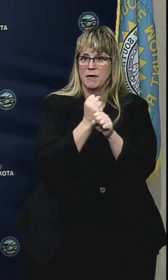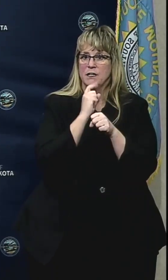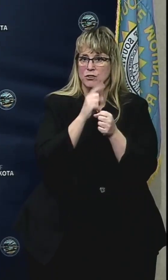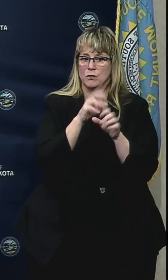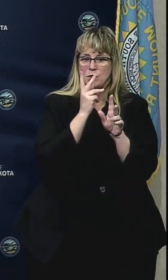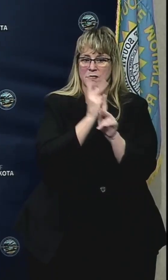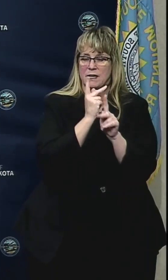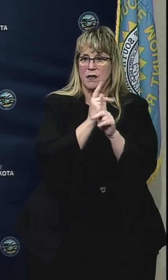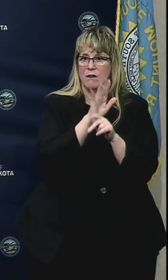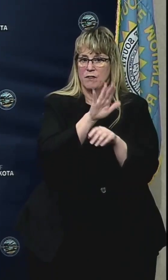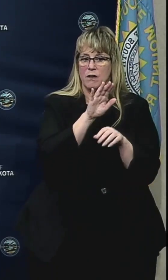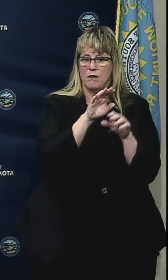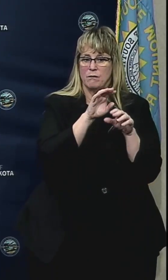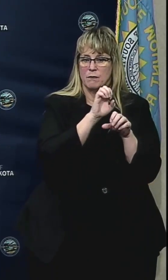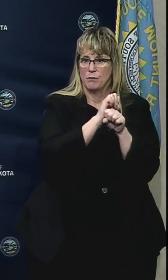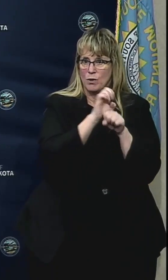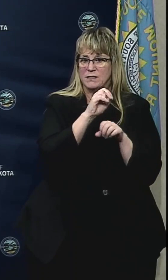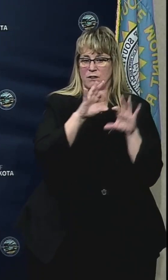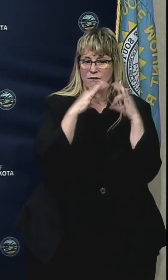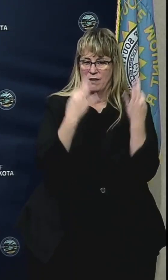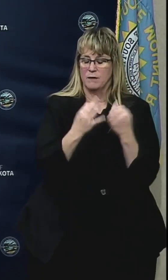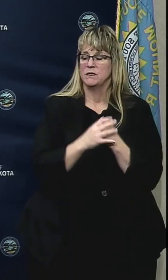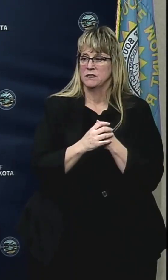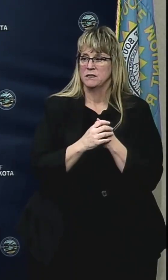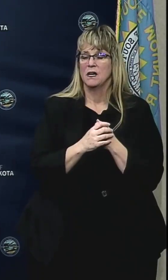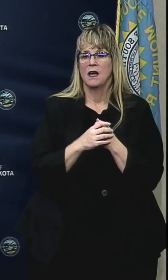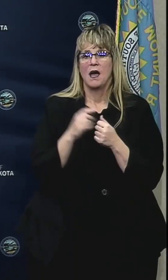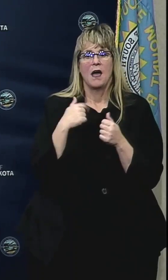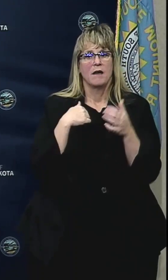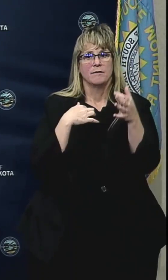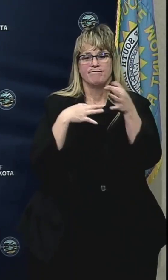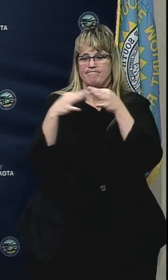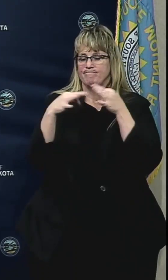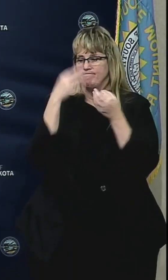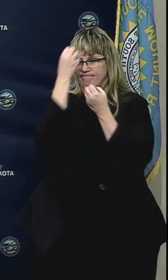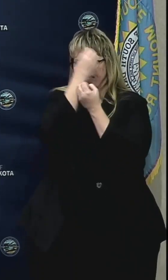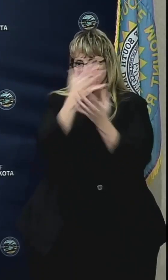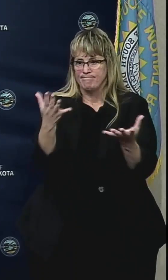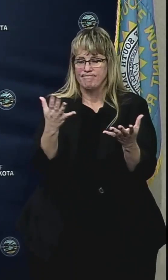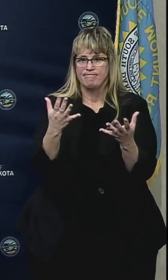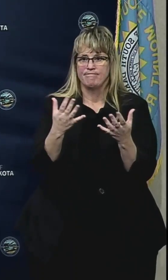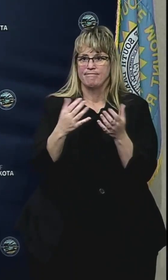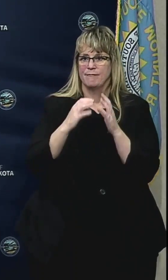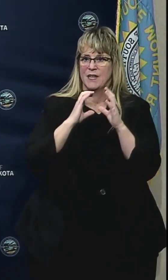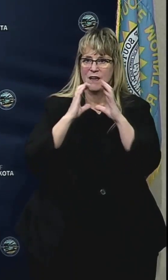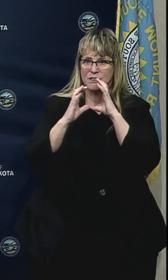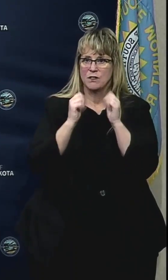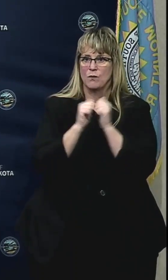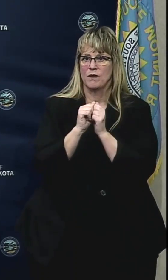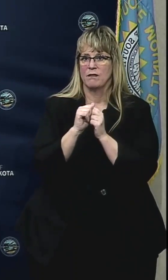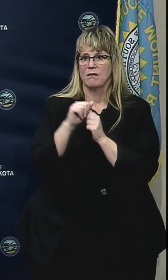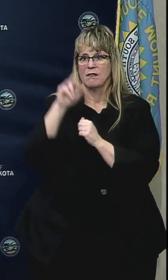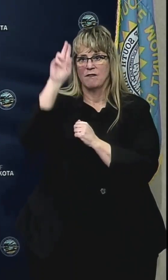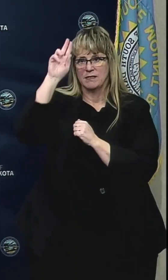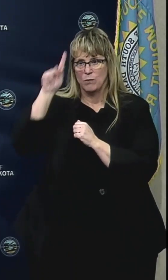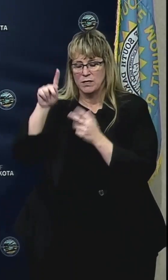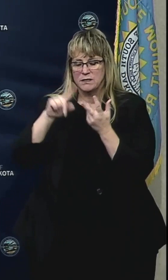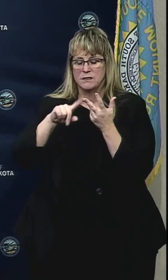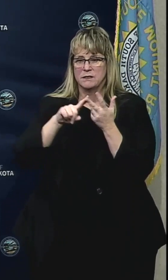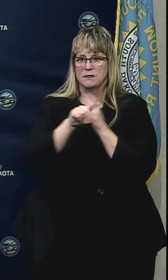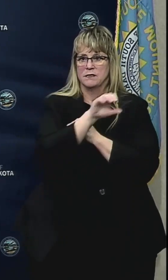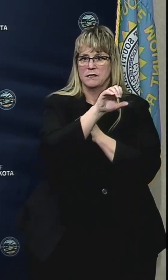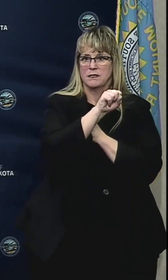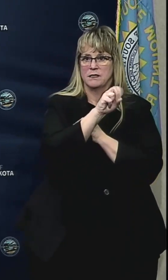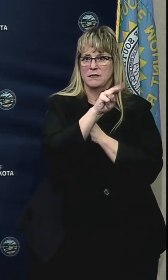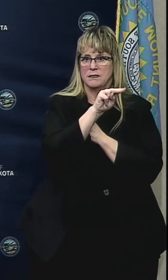taking care of employees and their families. I've talked several times over the last 24 hours with the Vice President, with Sonny